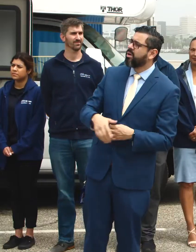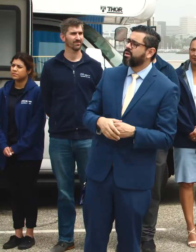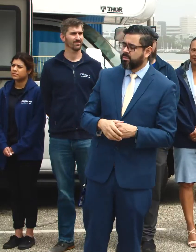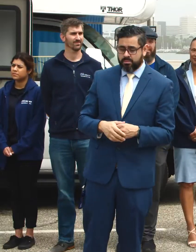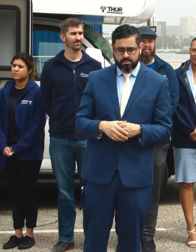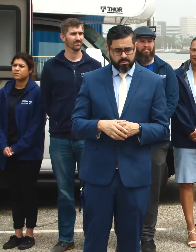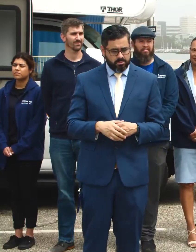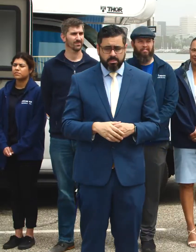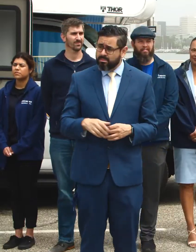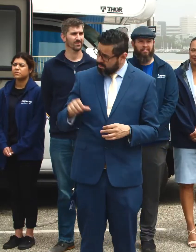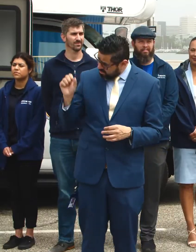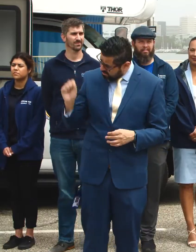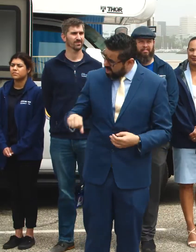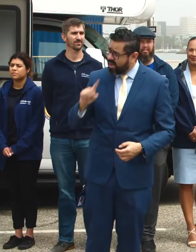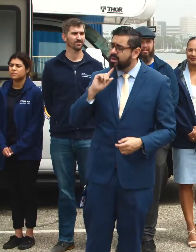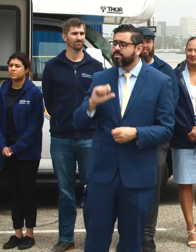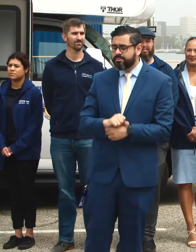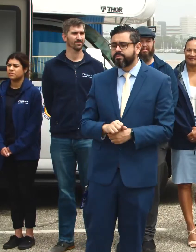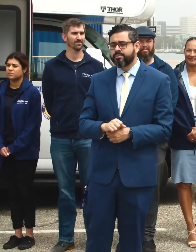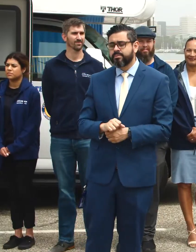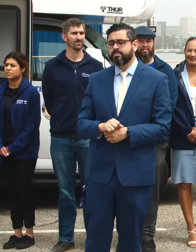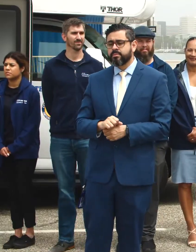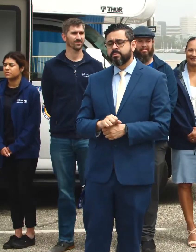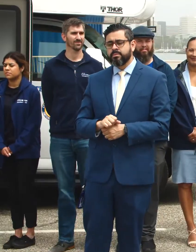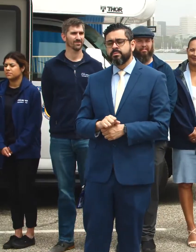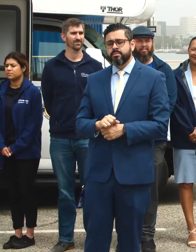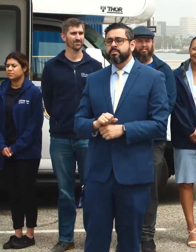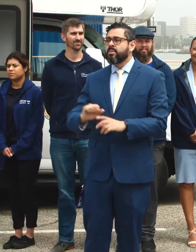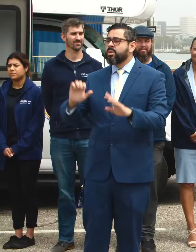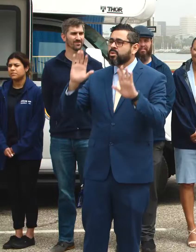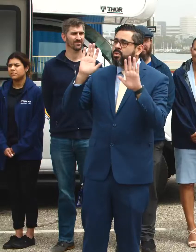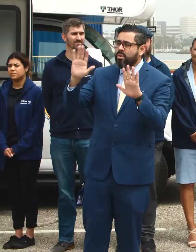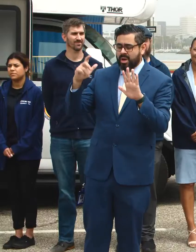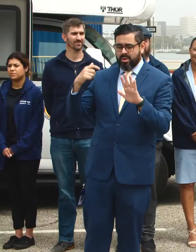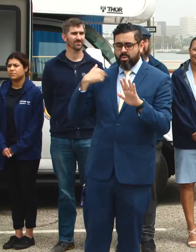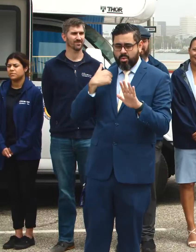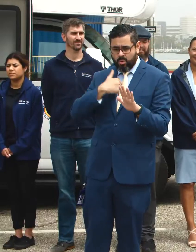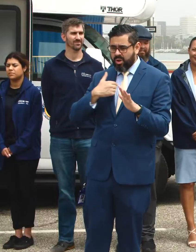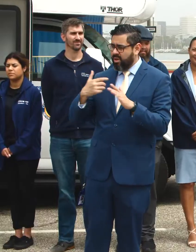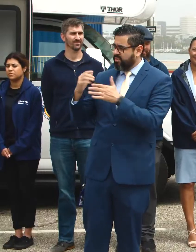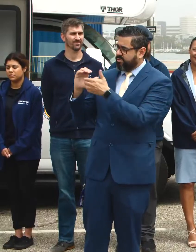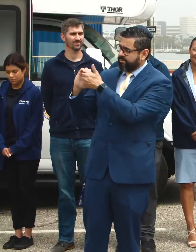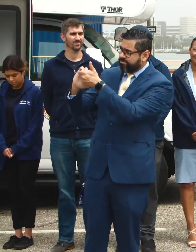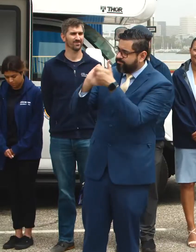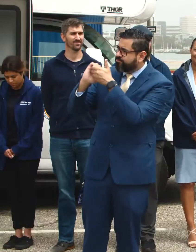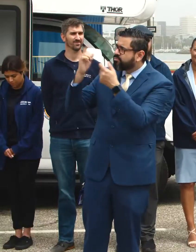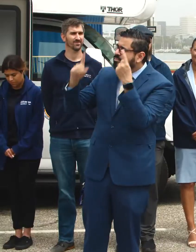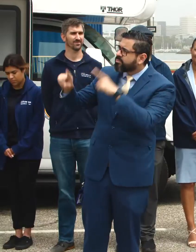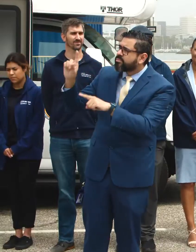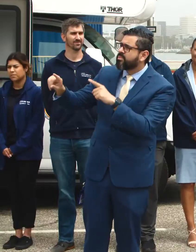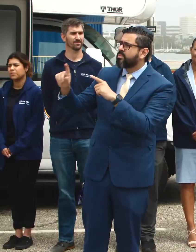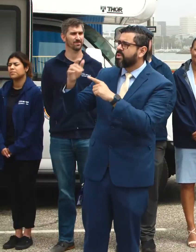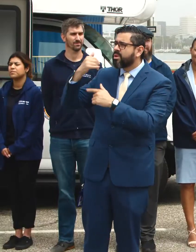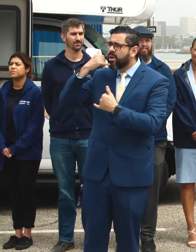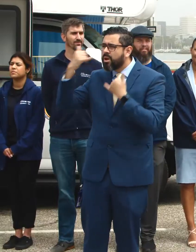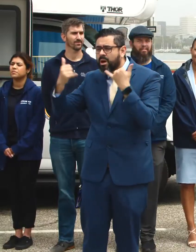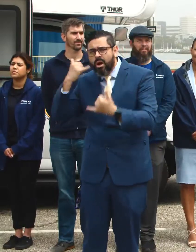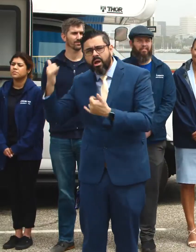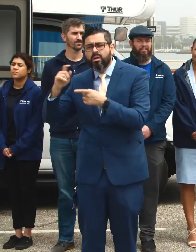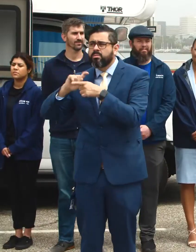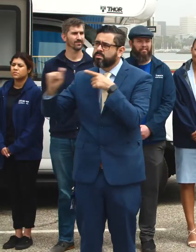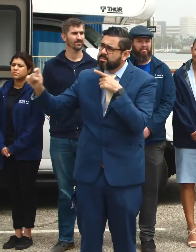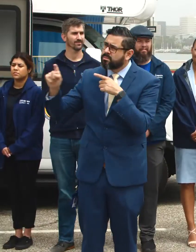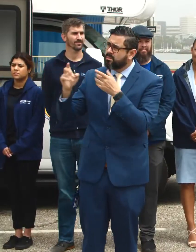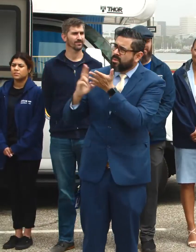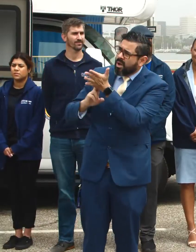capacity? Yeah. No, it's great. We've convened landlords directly. We've set up proactive calls. And